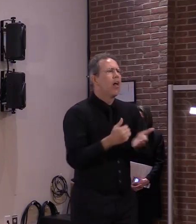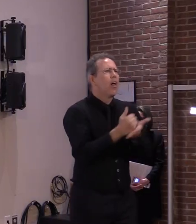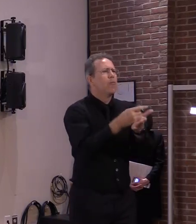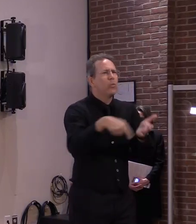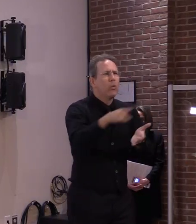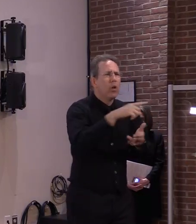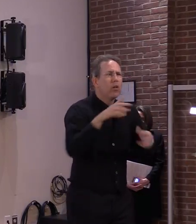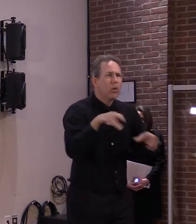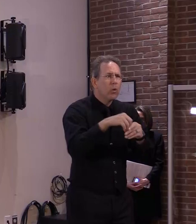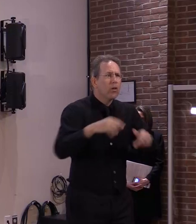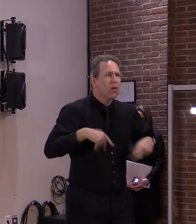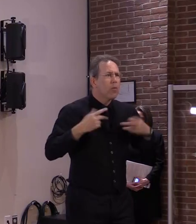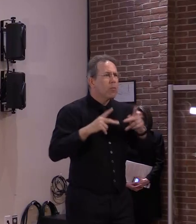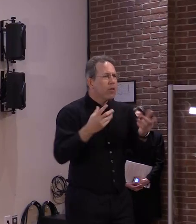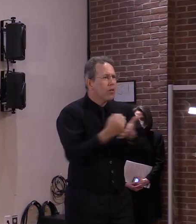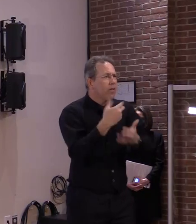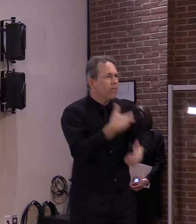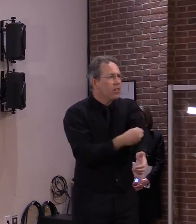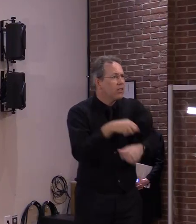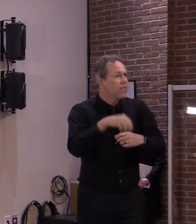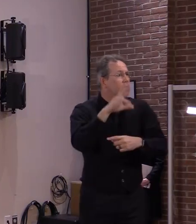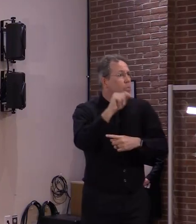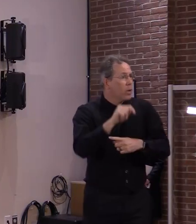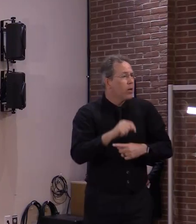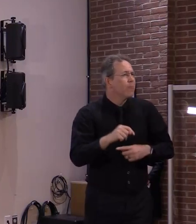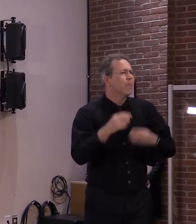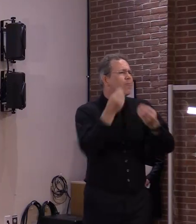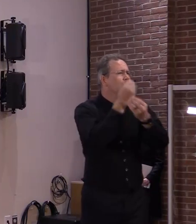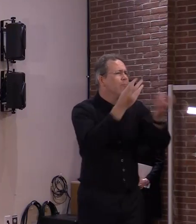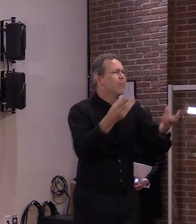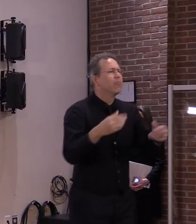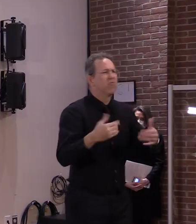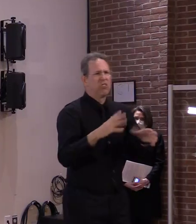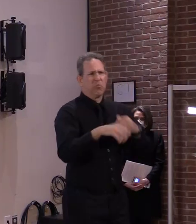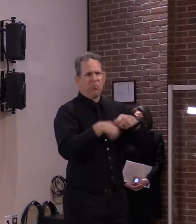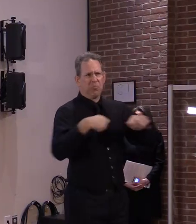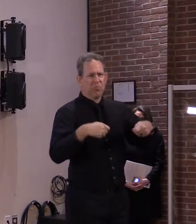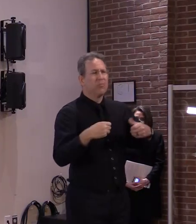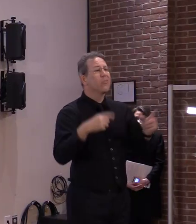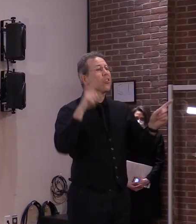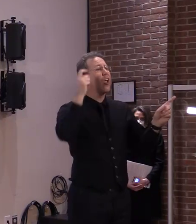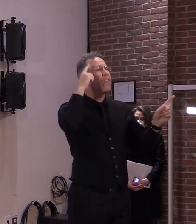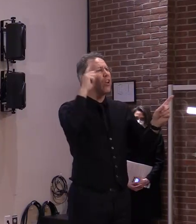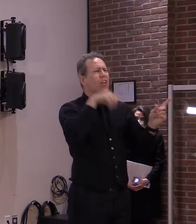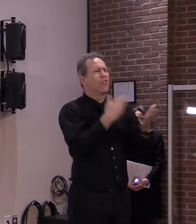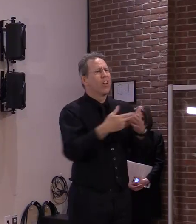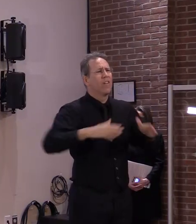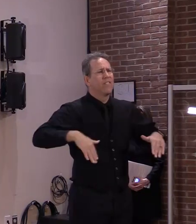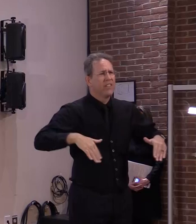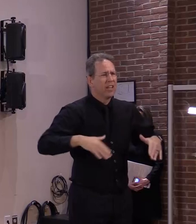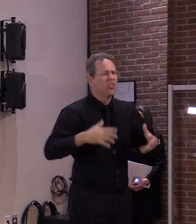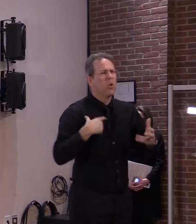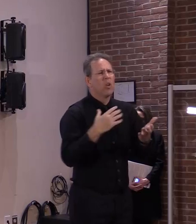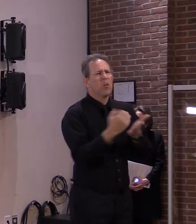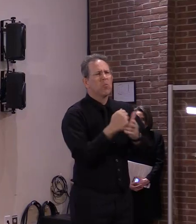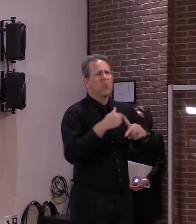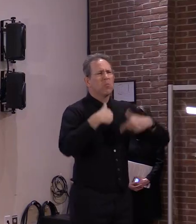The governor has not yet returned from the White House phone call, so we'll begin the question and answer period now.